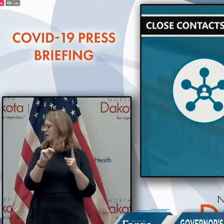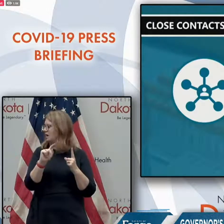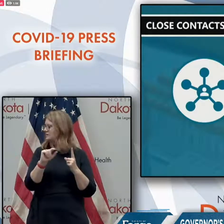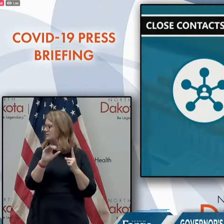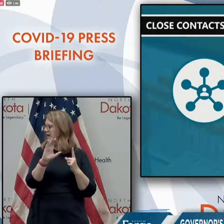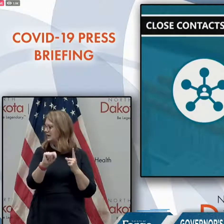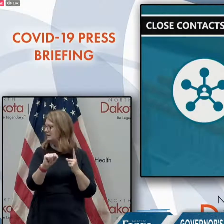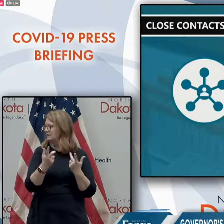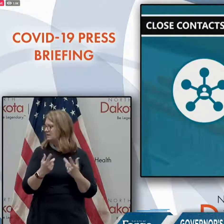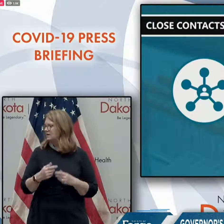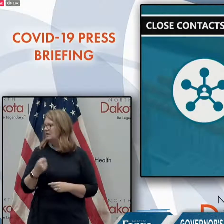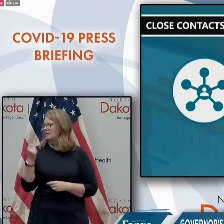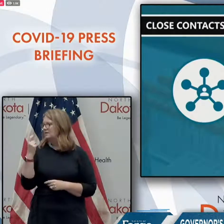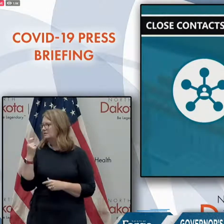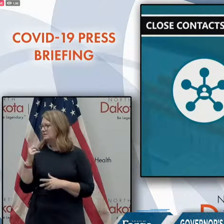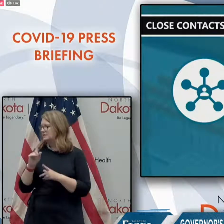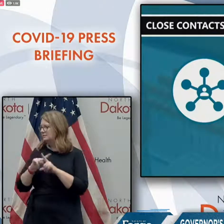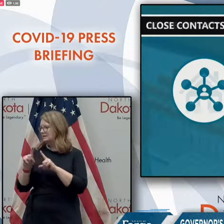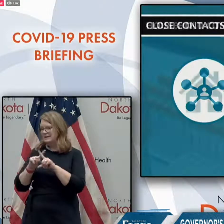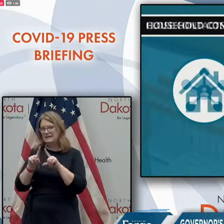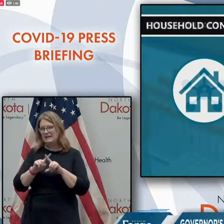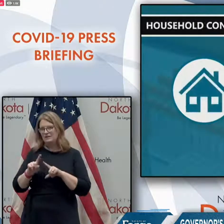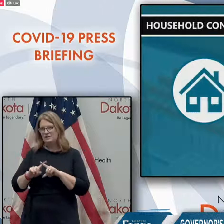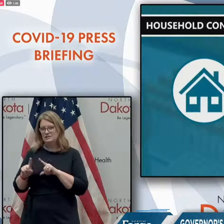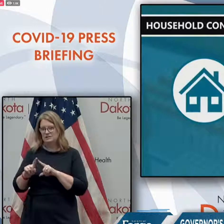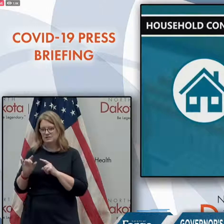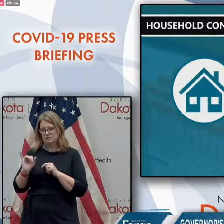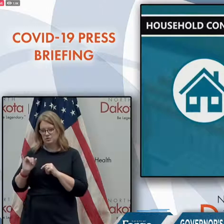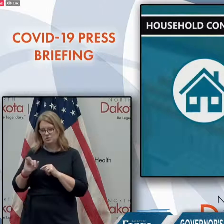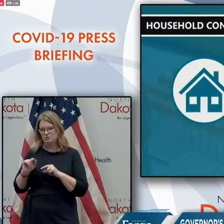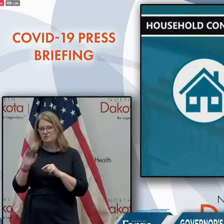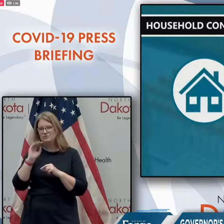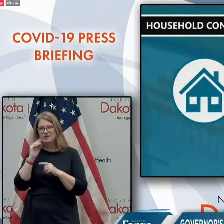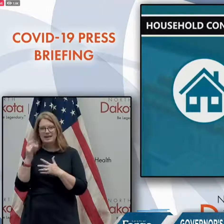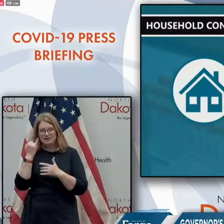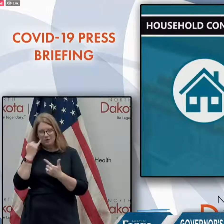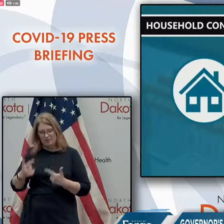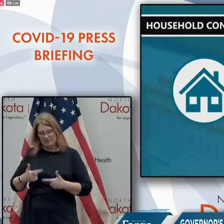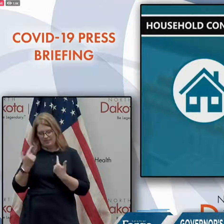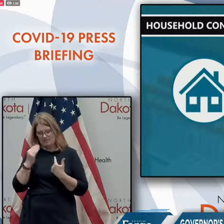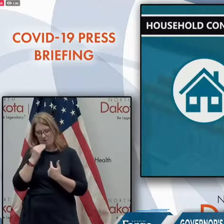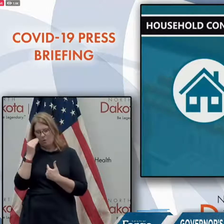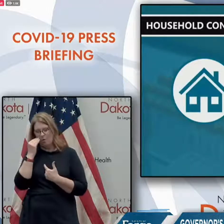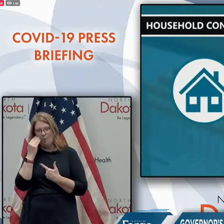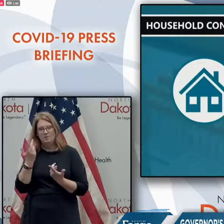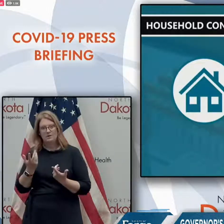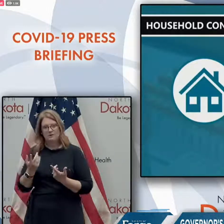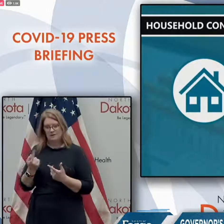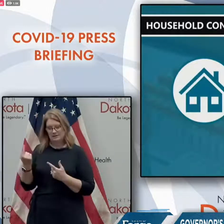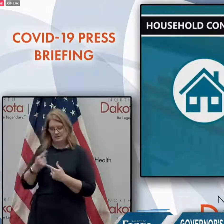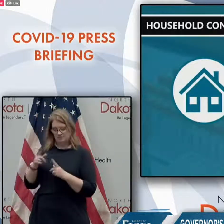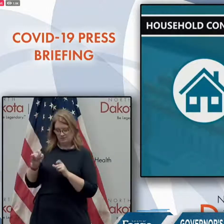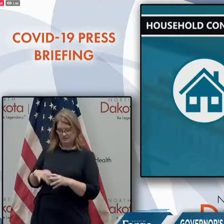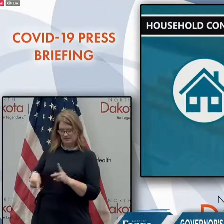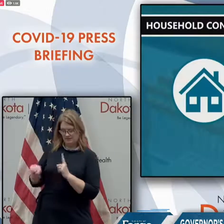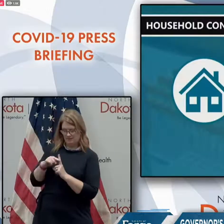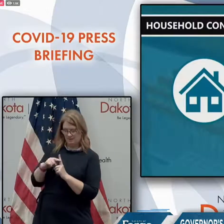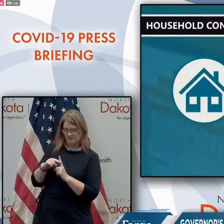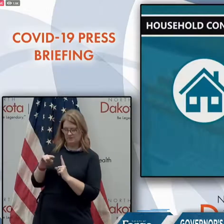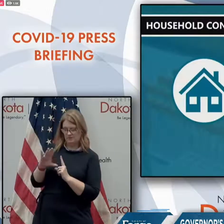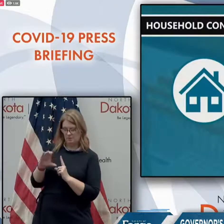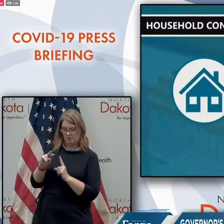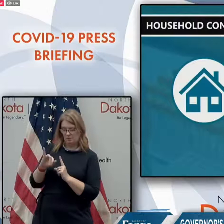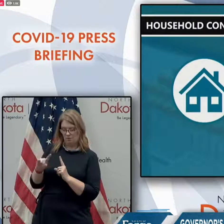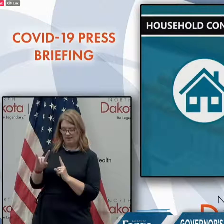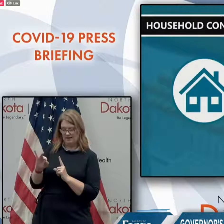are some slight differences there. And so because you're in a household with someone who tested positive for